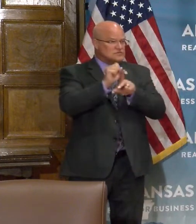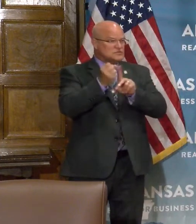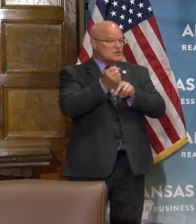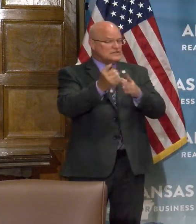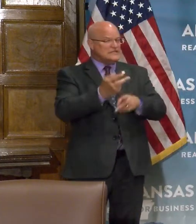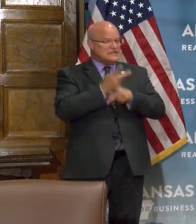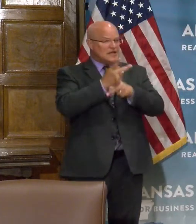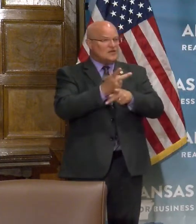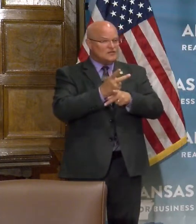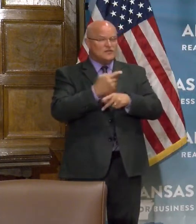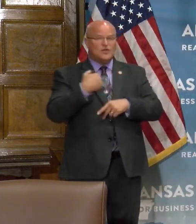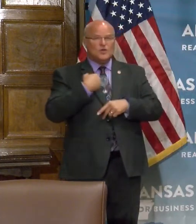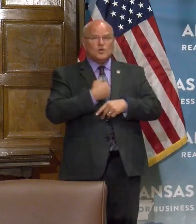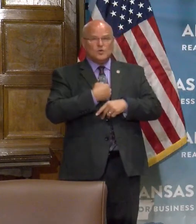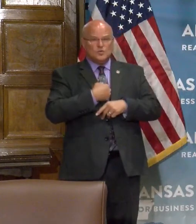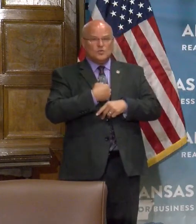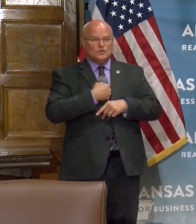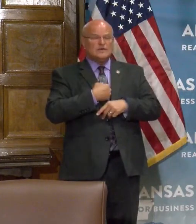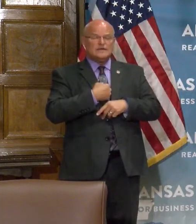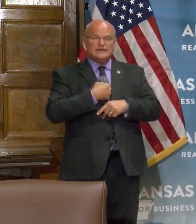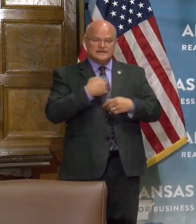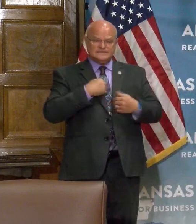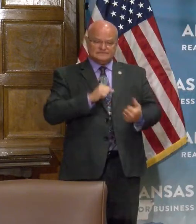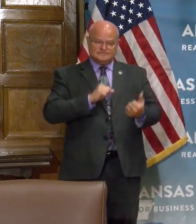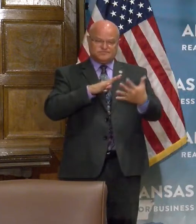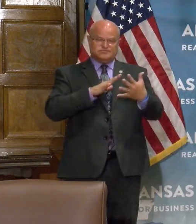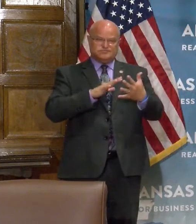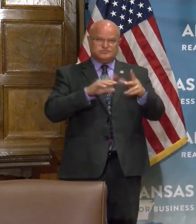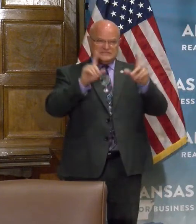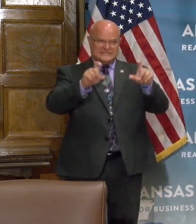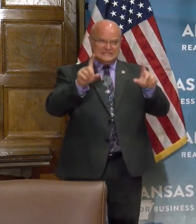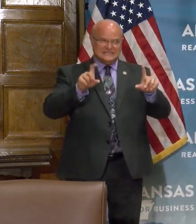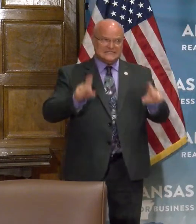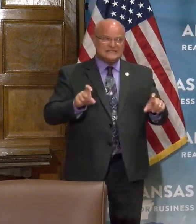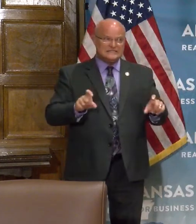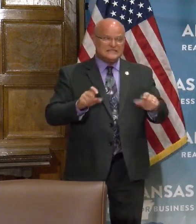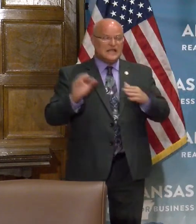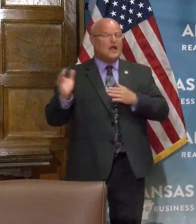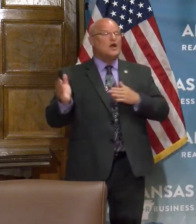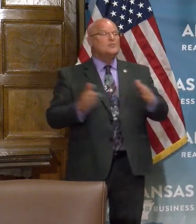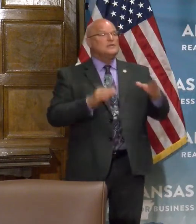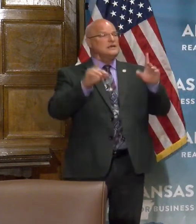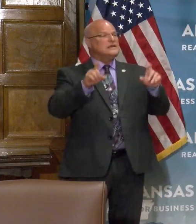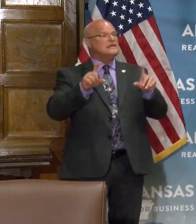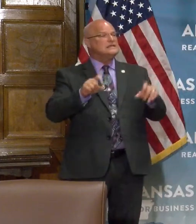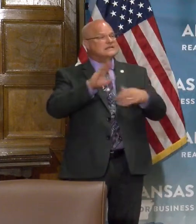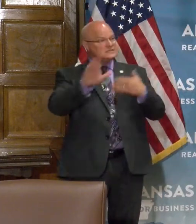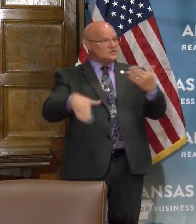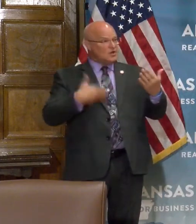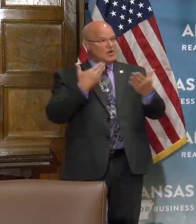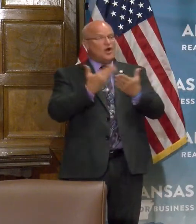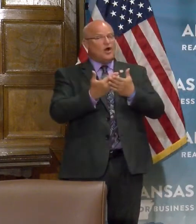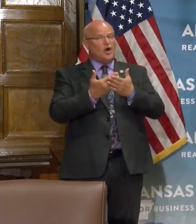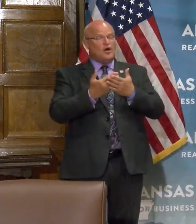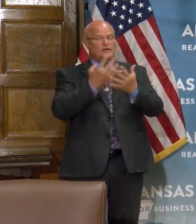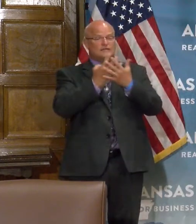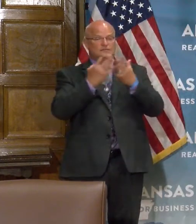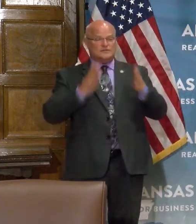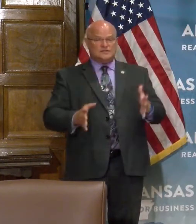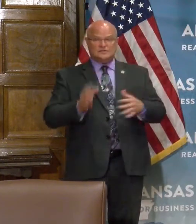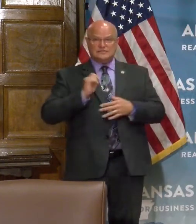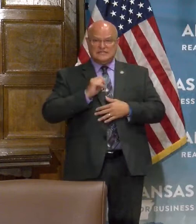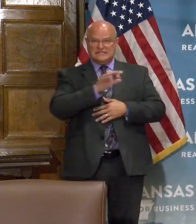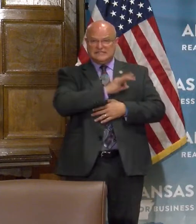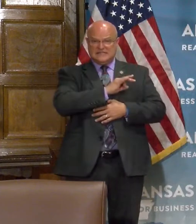situations carefully. We're taking our usual approach of aggressively testing. Our plan is to test all of the inmates and the